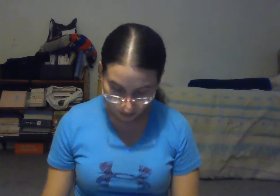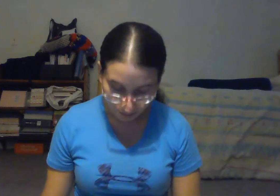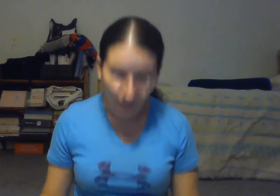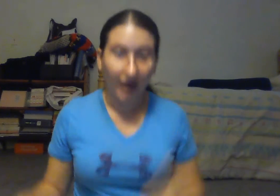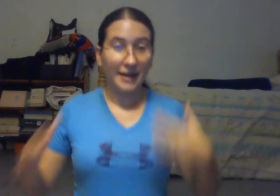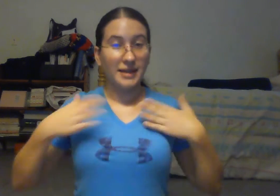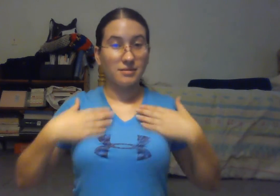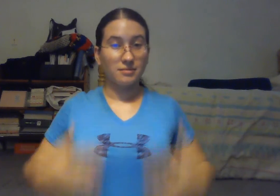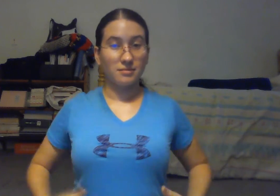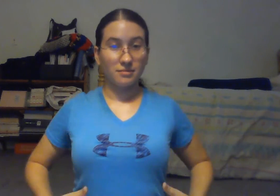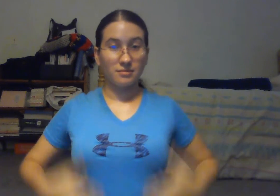Body.